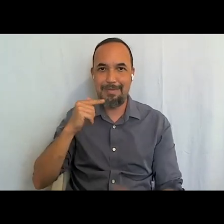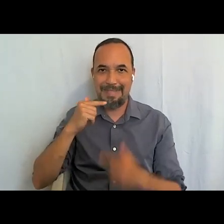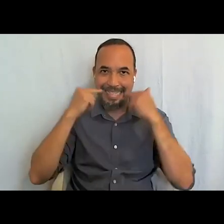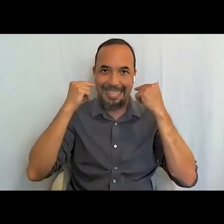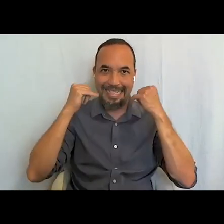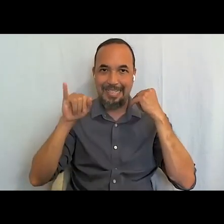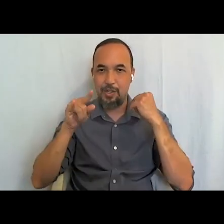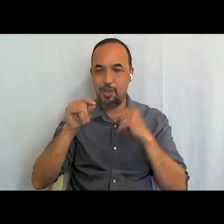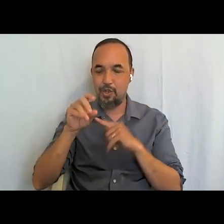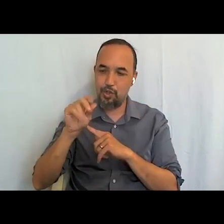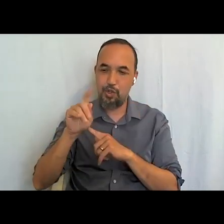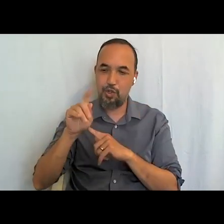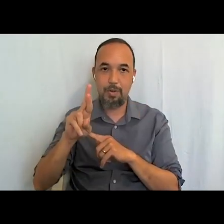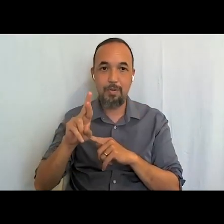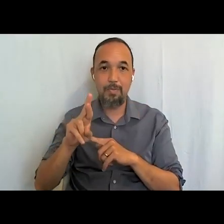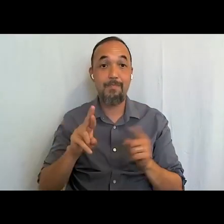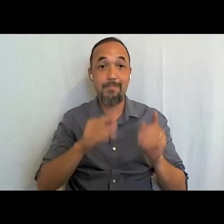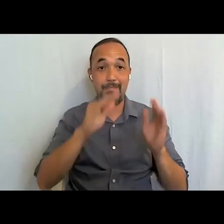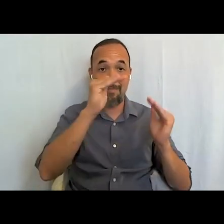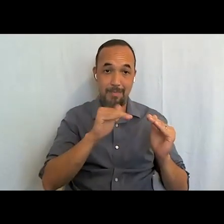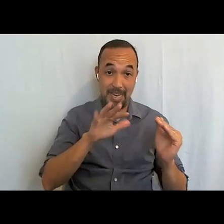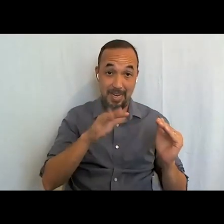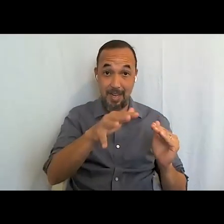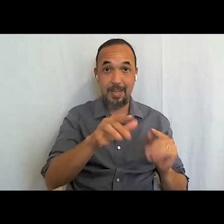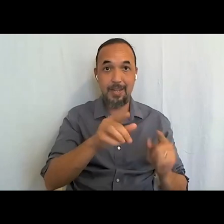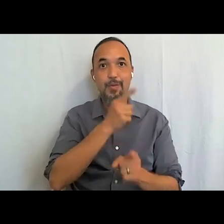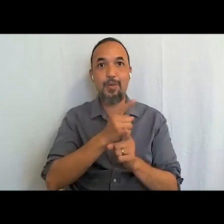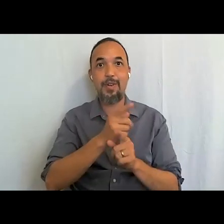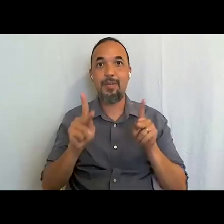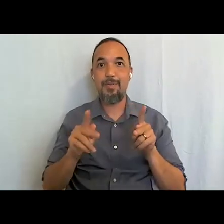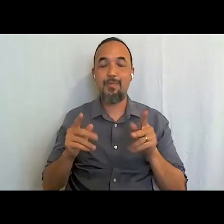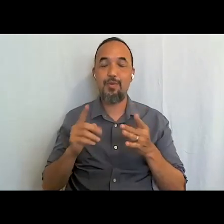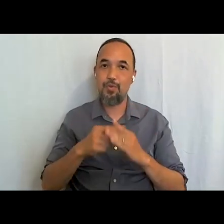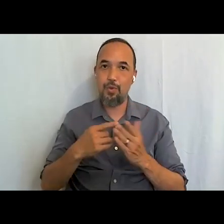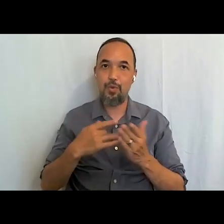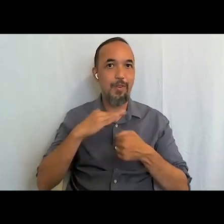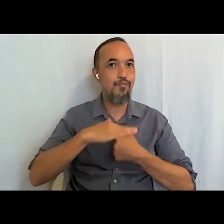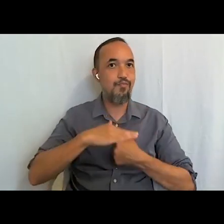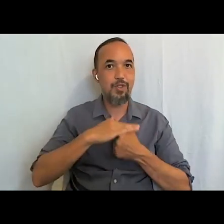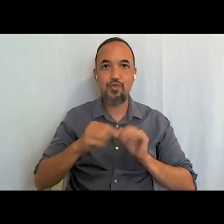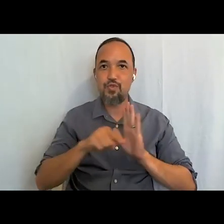all the pressure of the hunt and they start to feel some negative thoughts. Totally.